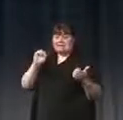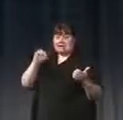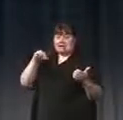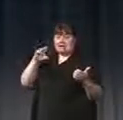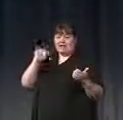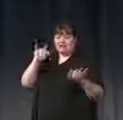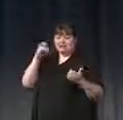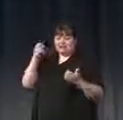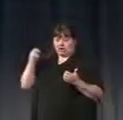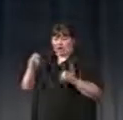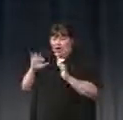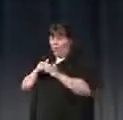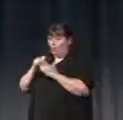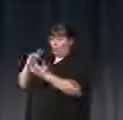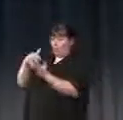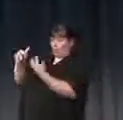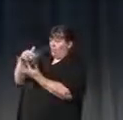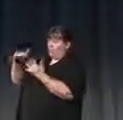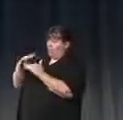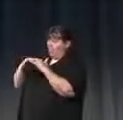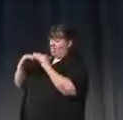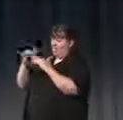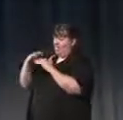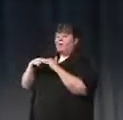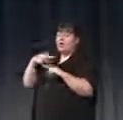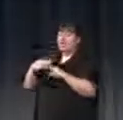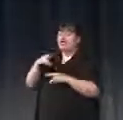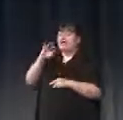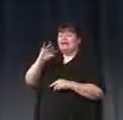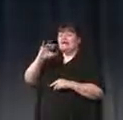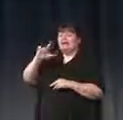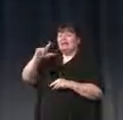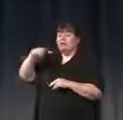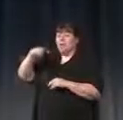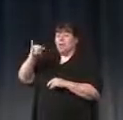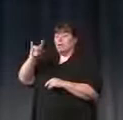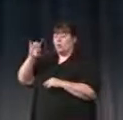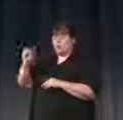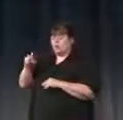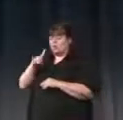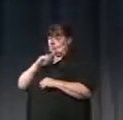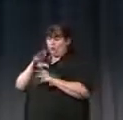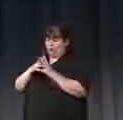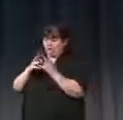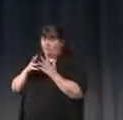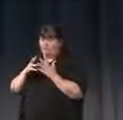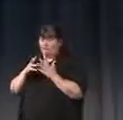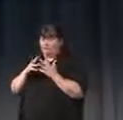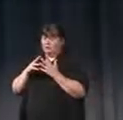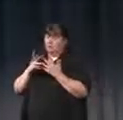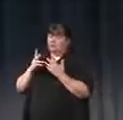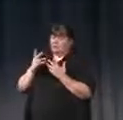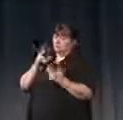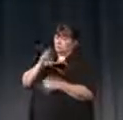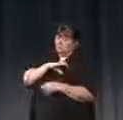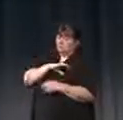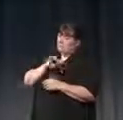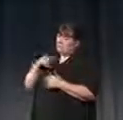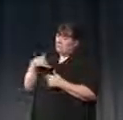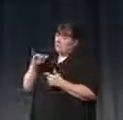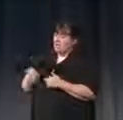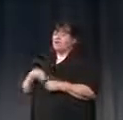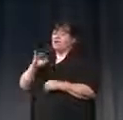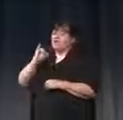particular sound of interest from a mixture, is what we call ill-posed. And so a lot of interesting perceptual problems have this character. And